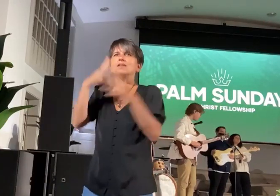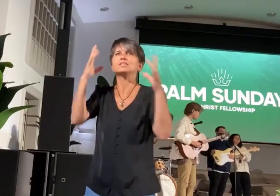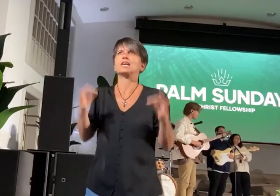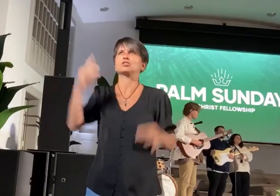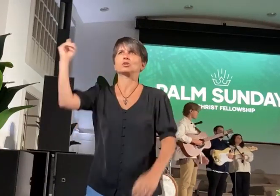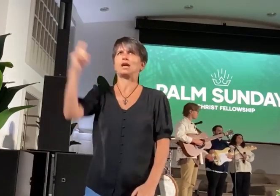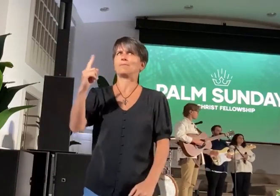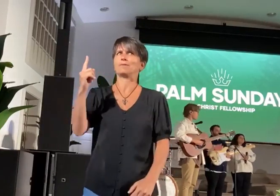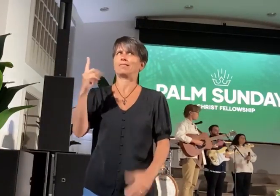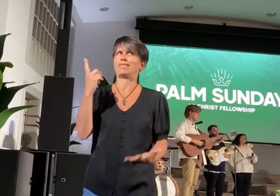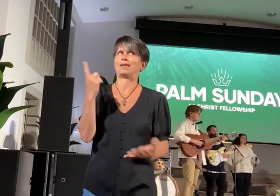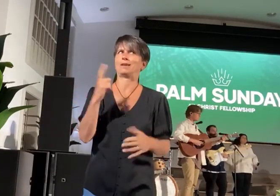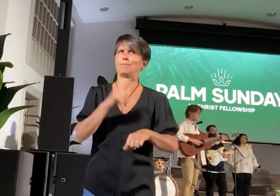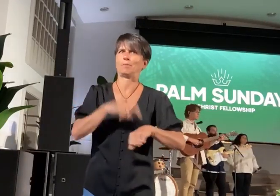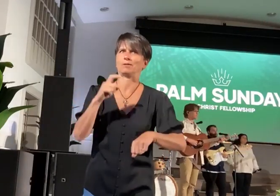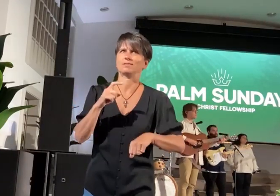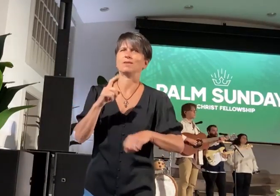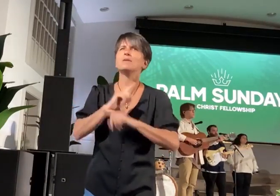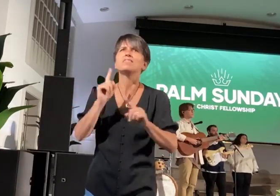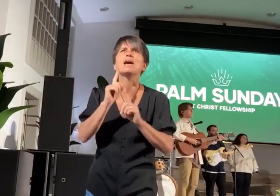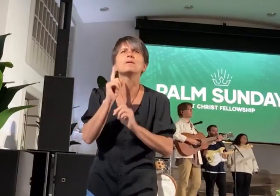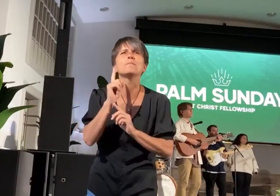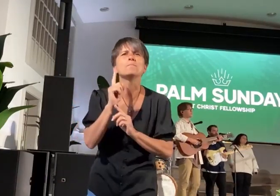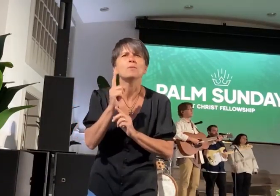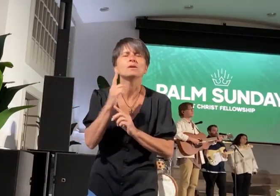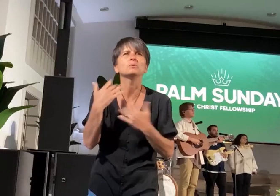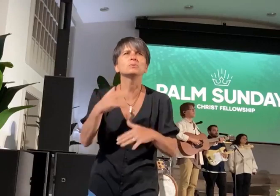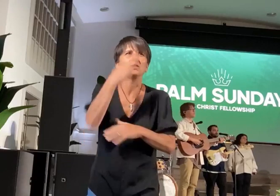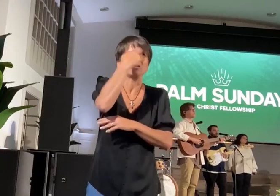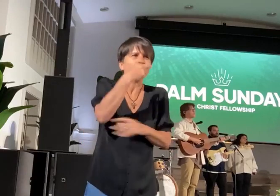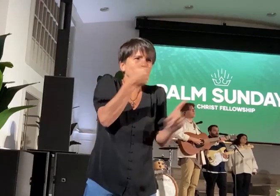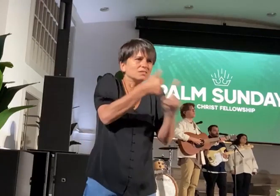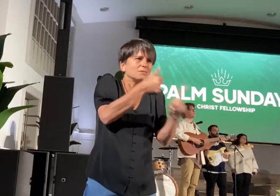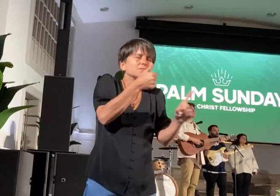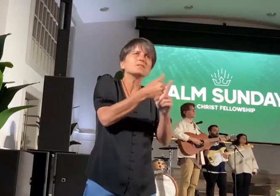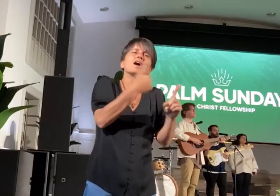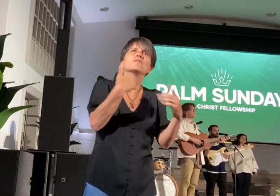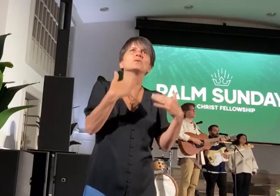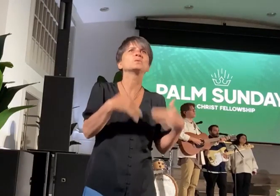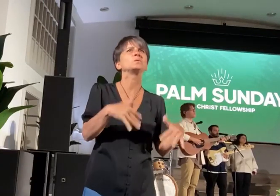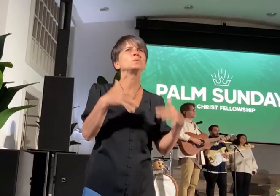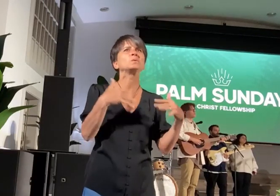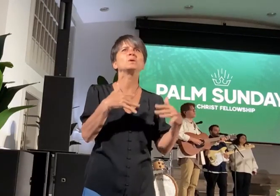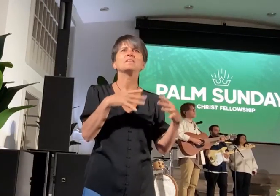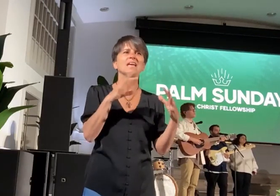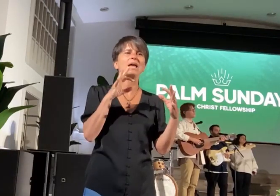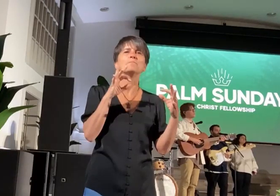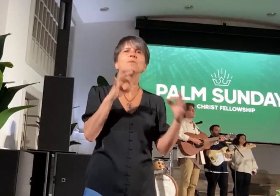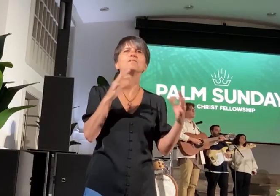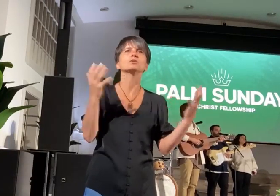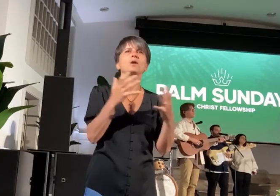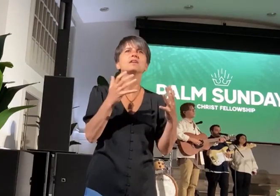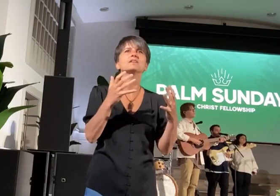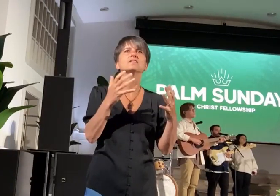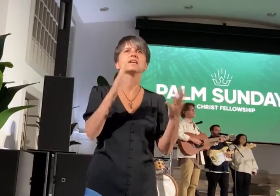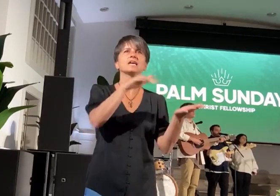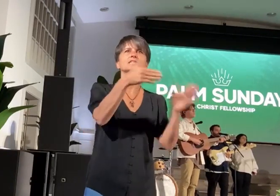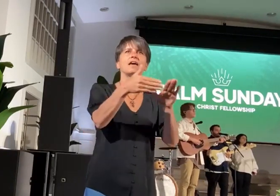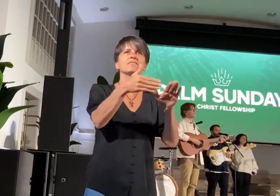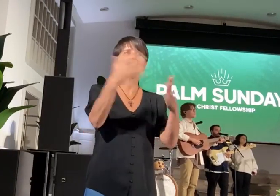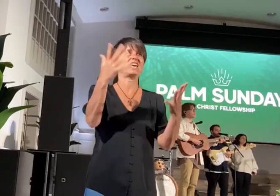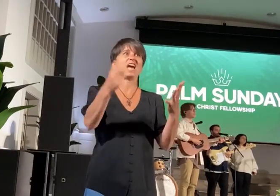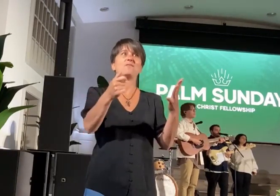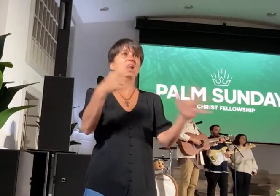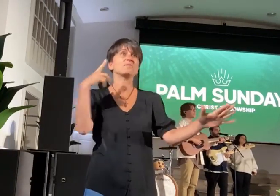time in history when he did, but he chose the moment when the Romans had perfected the art of execution. They